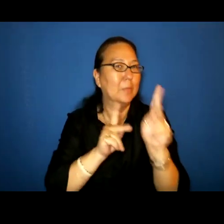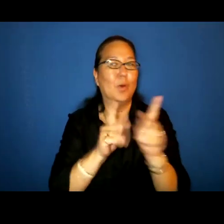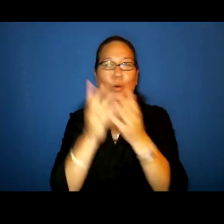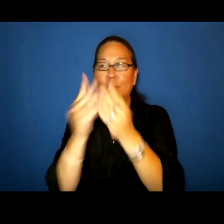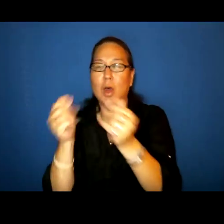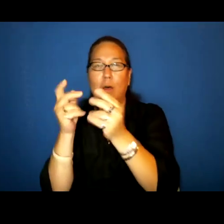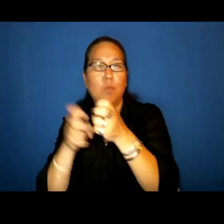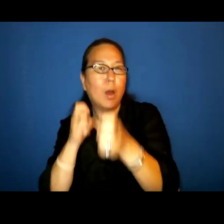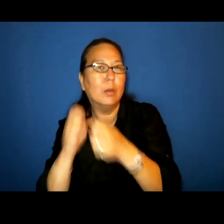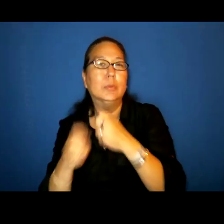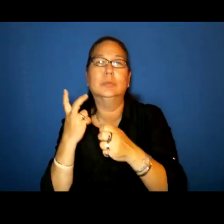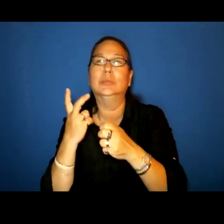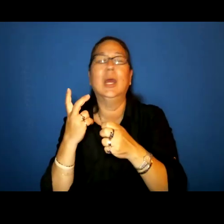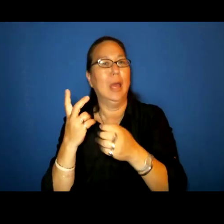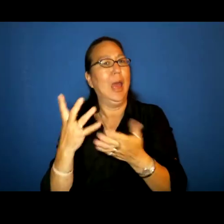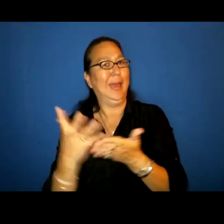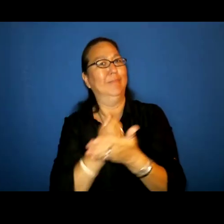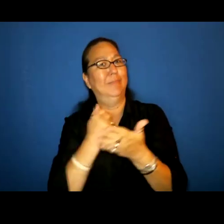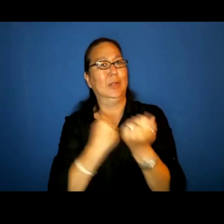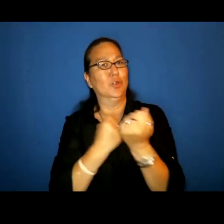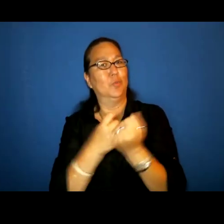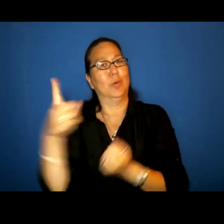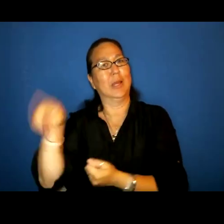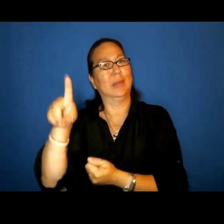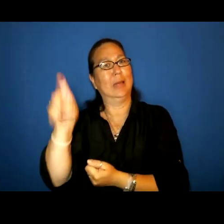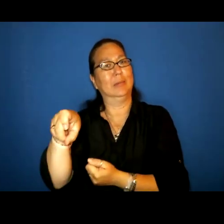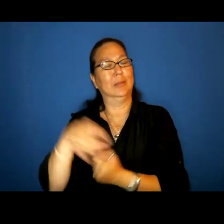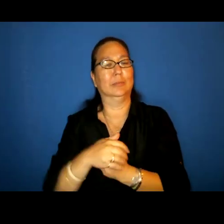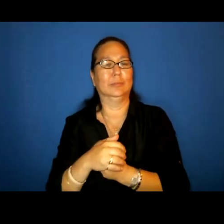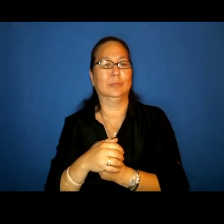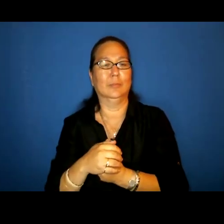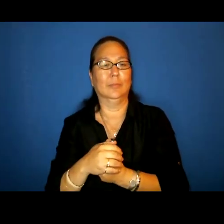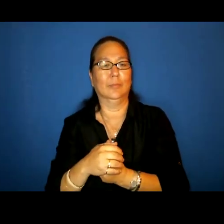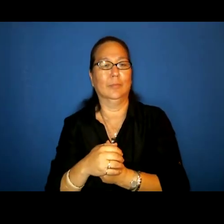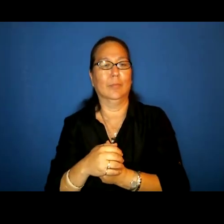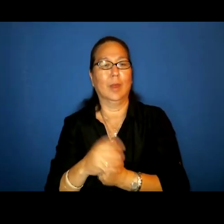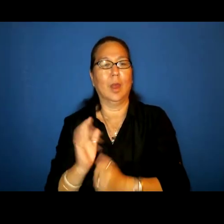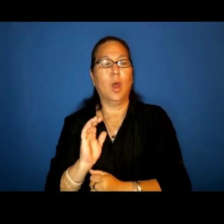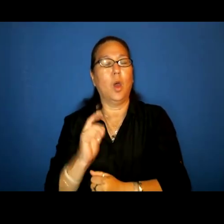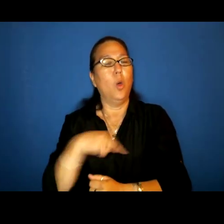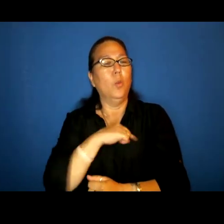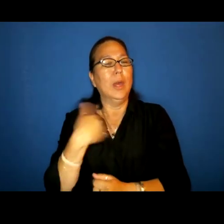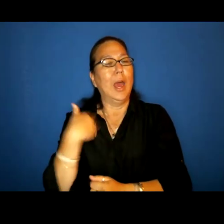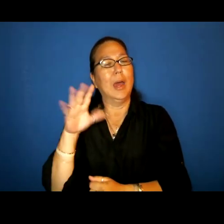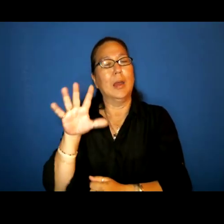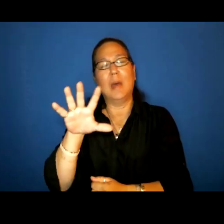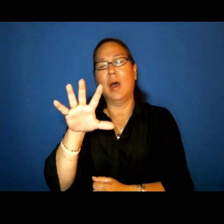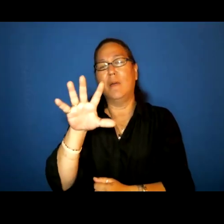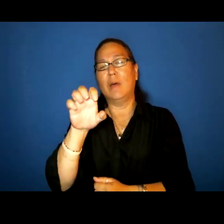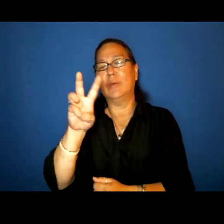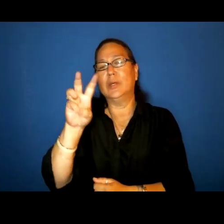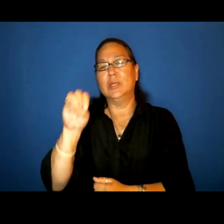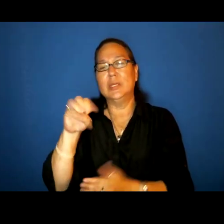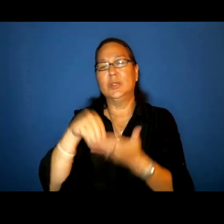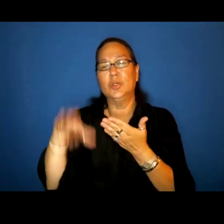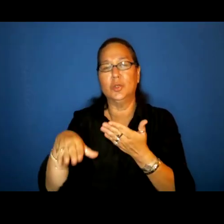how to get the support that they need. We had nearly 560 students and their families and caregivers join